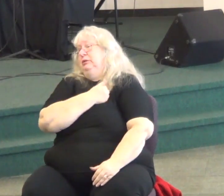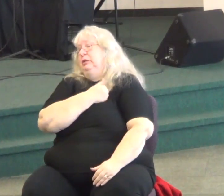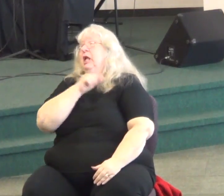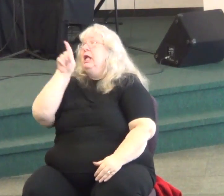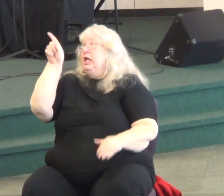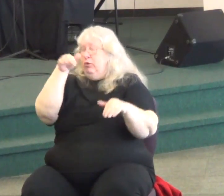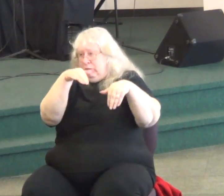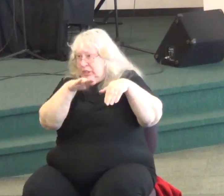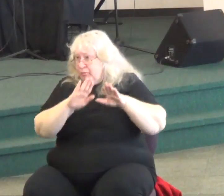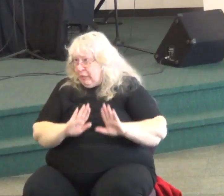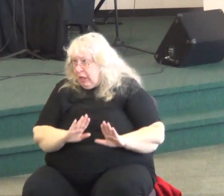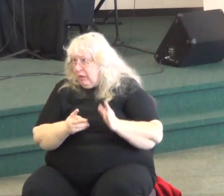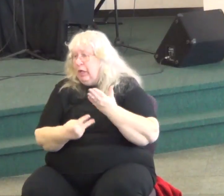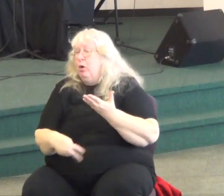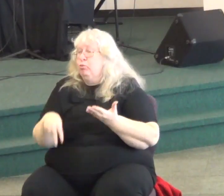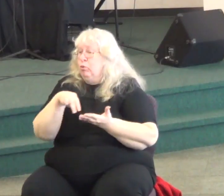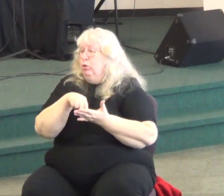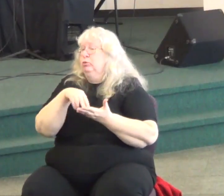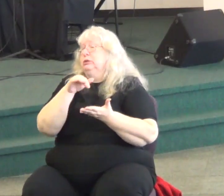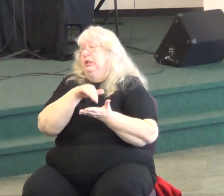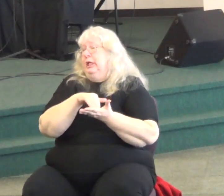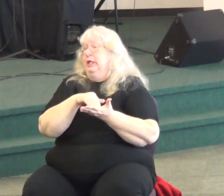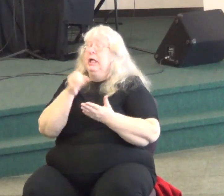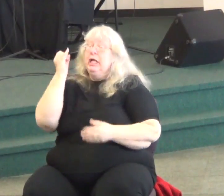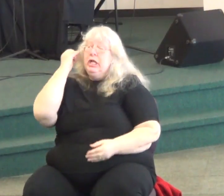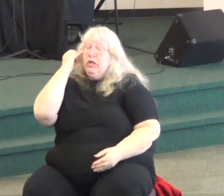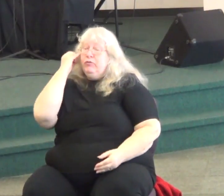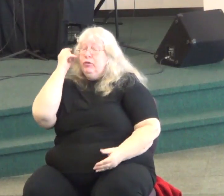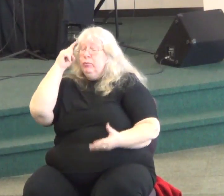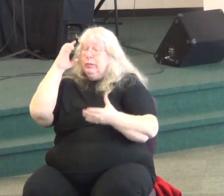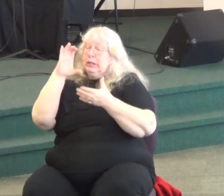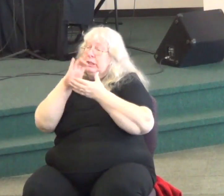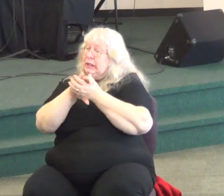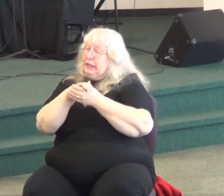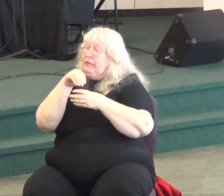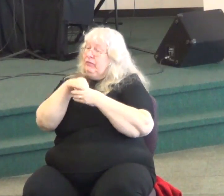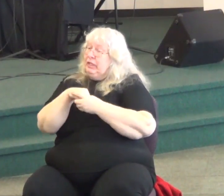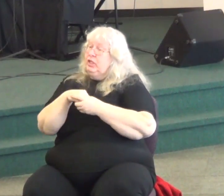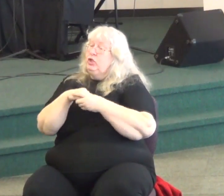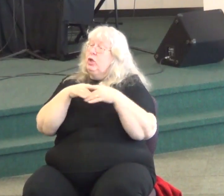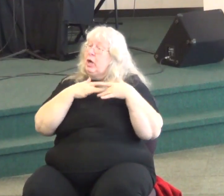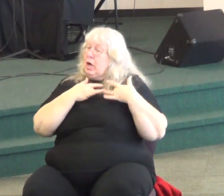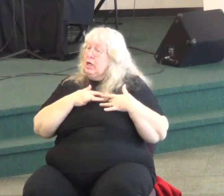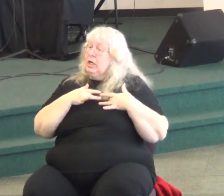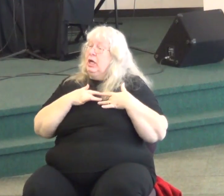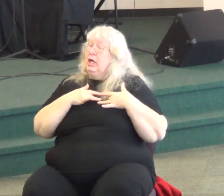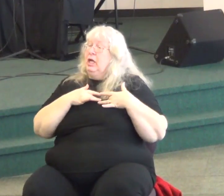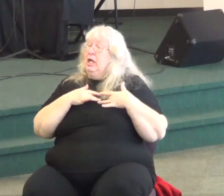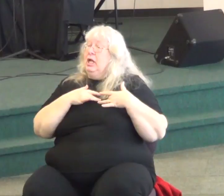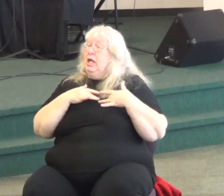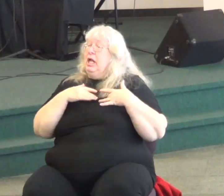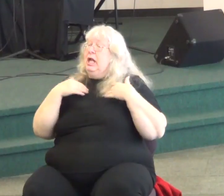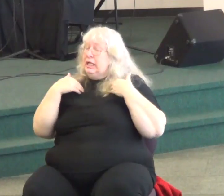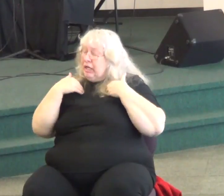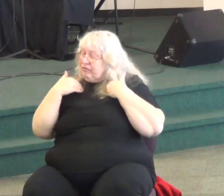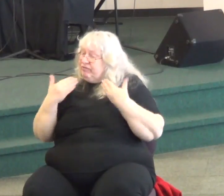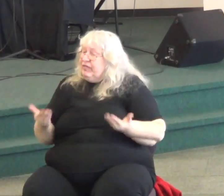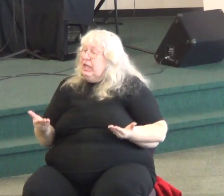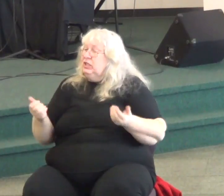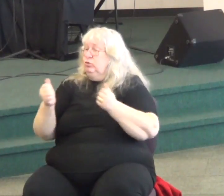If you believe in your heart and confess with your mouth, Romans says, that Jesus died, was buried,